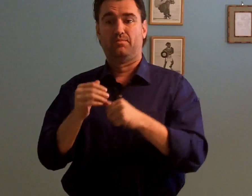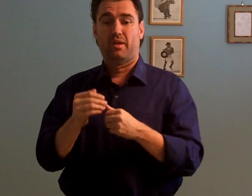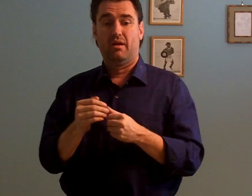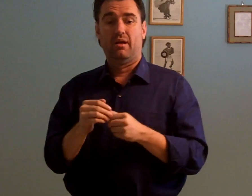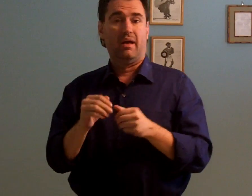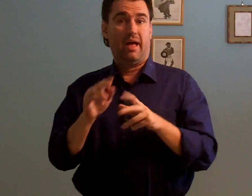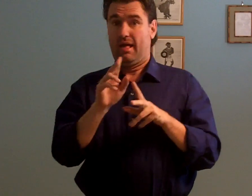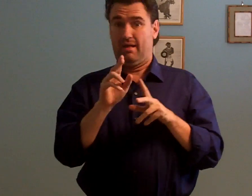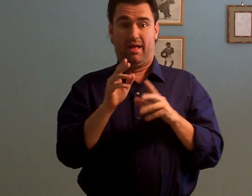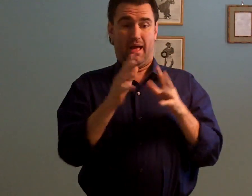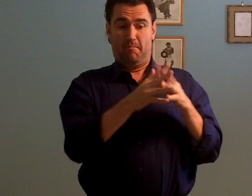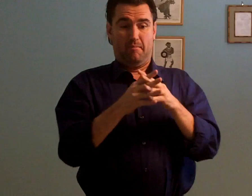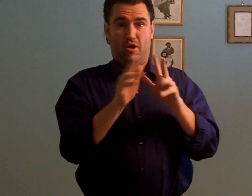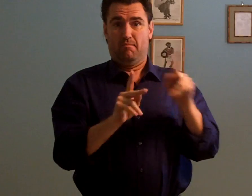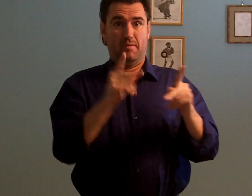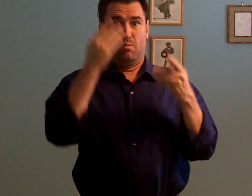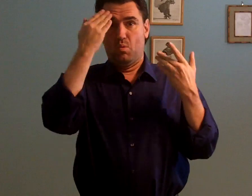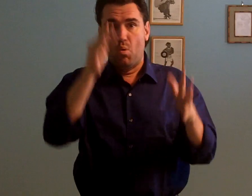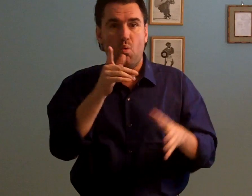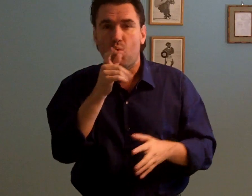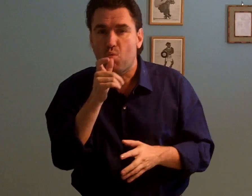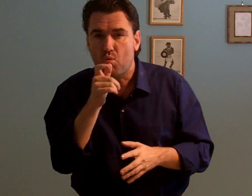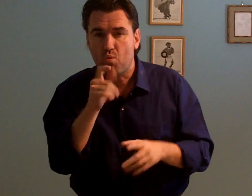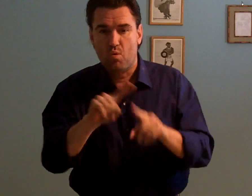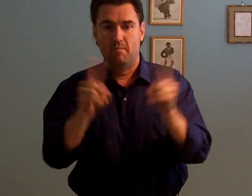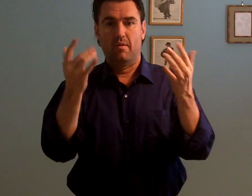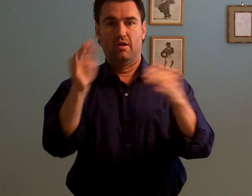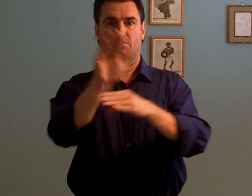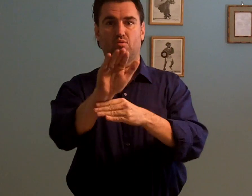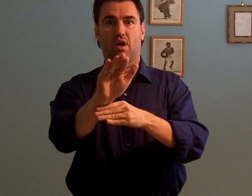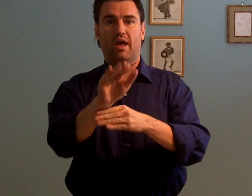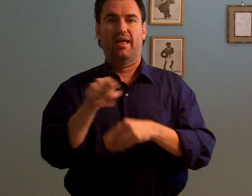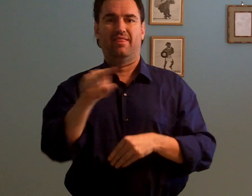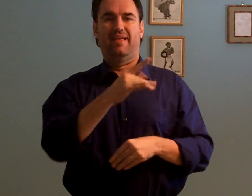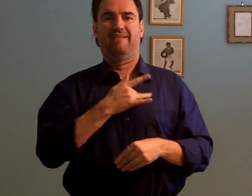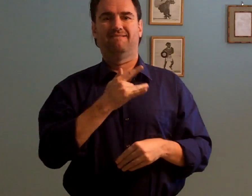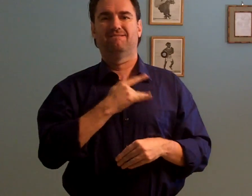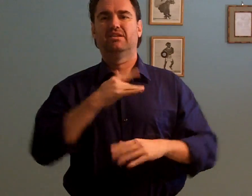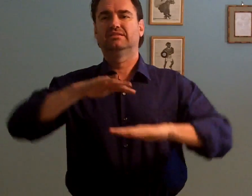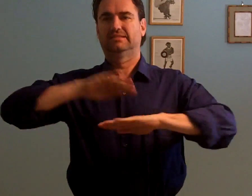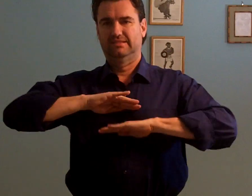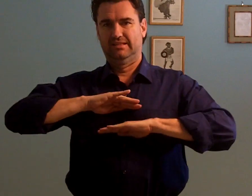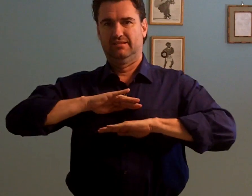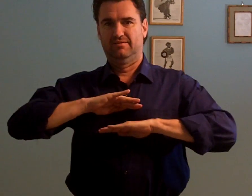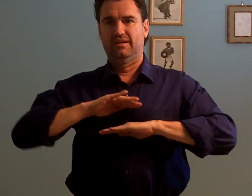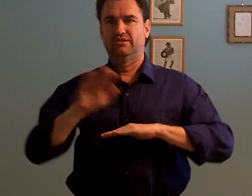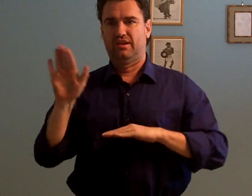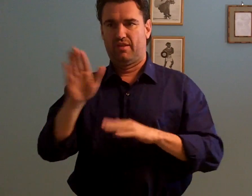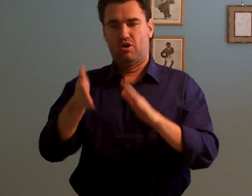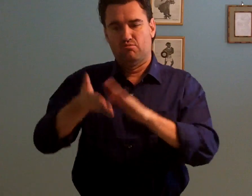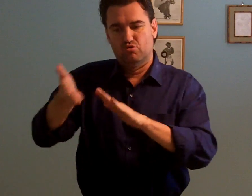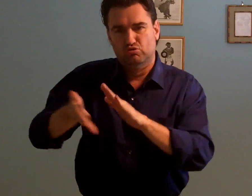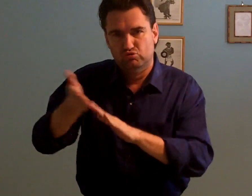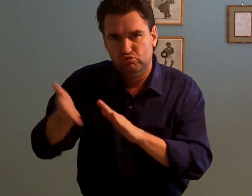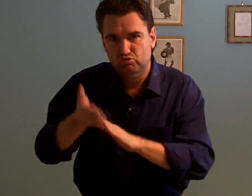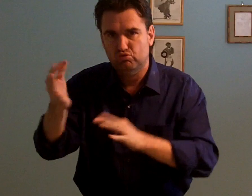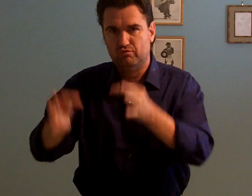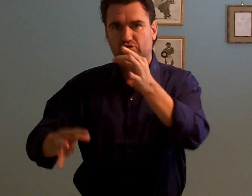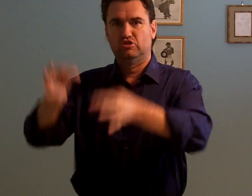work and the result of their pursuit of justice. We give thanks for the men who carried out this operation, for